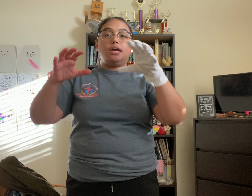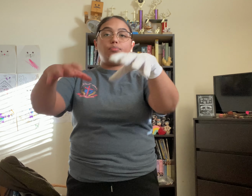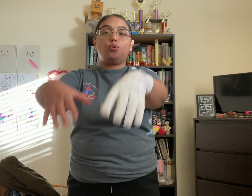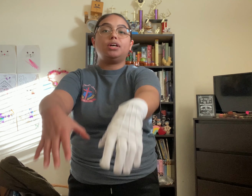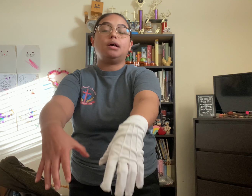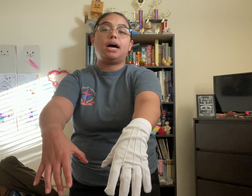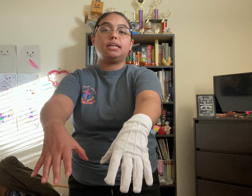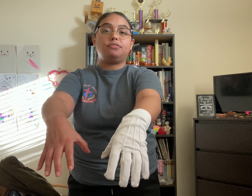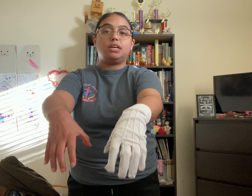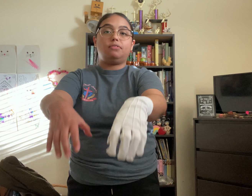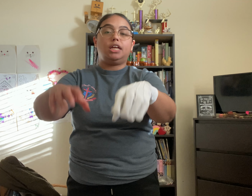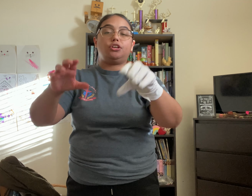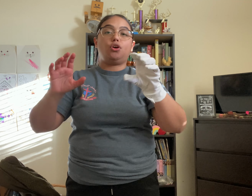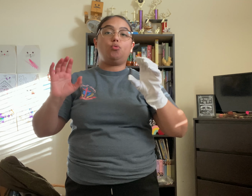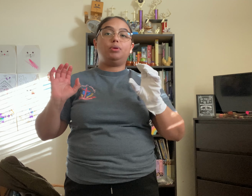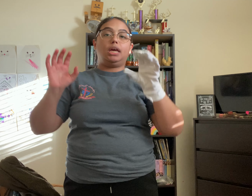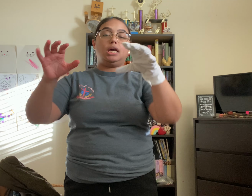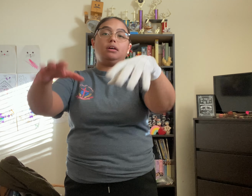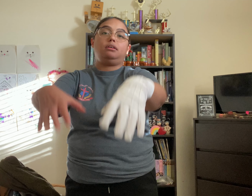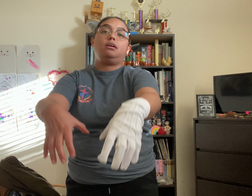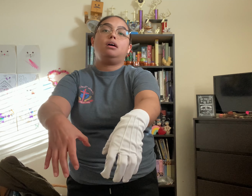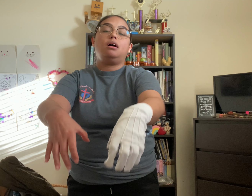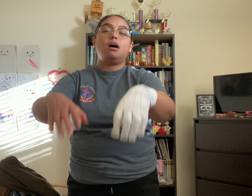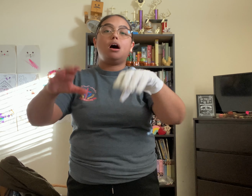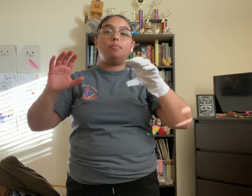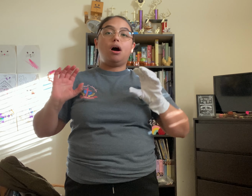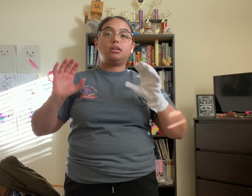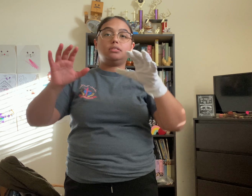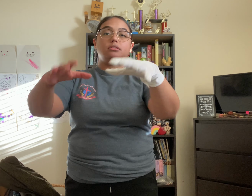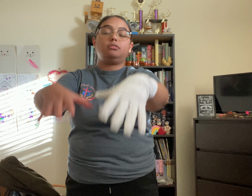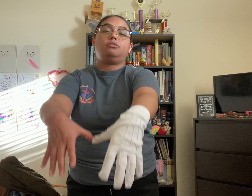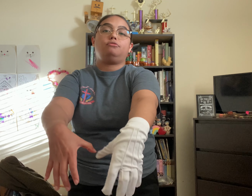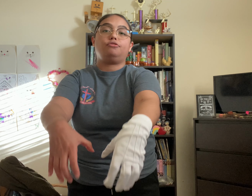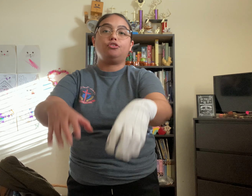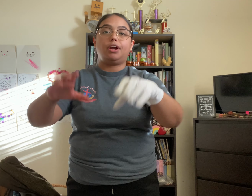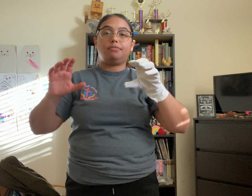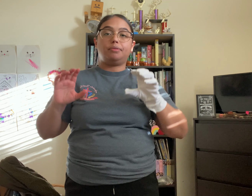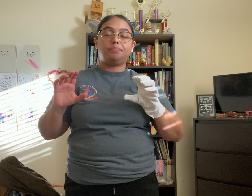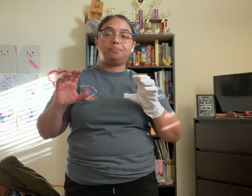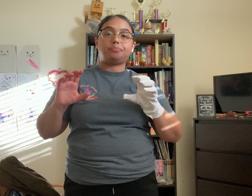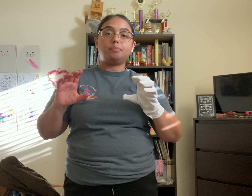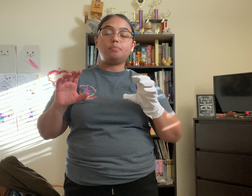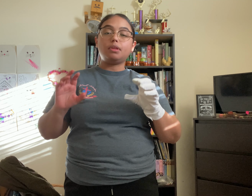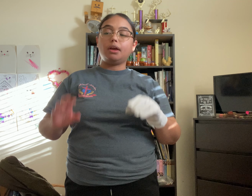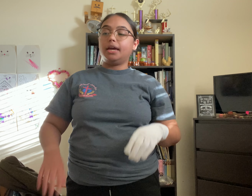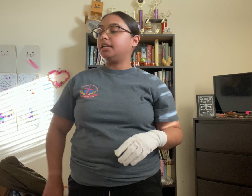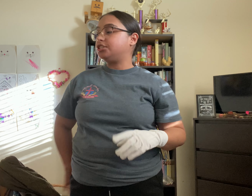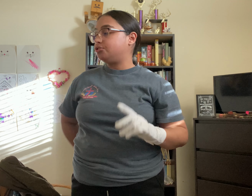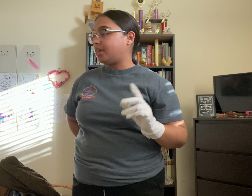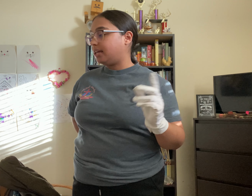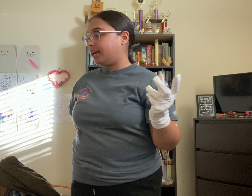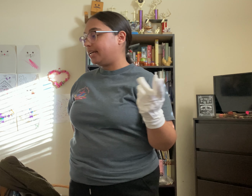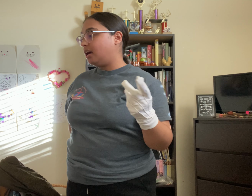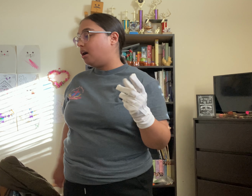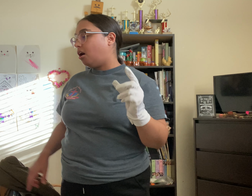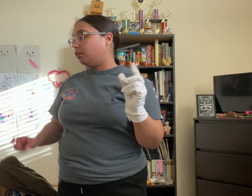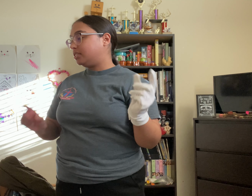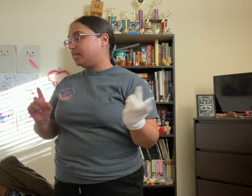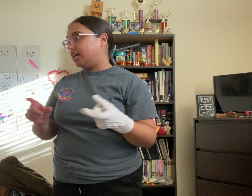pull it up. Kind of think of it like you're opening a box for grave. Okay, let's do that line all together because